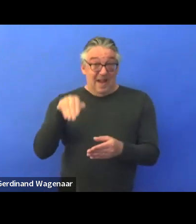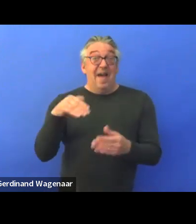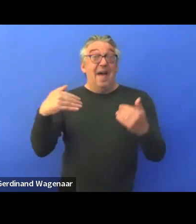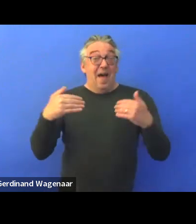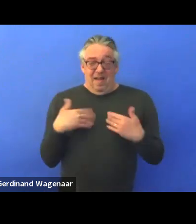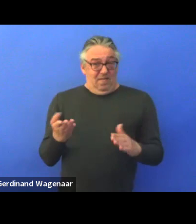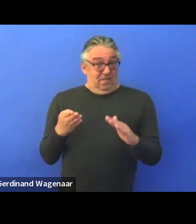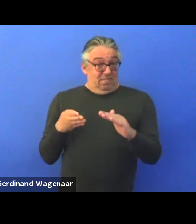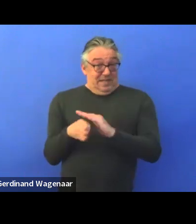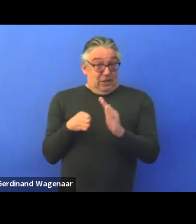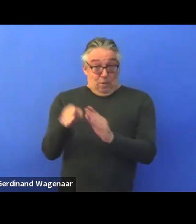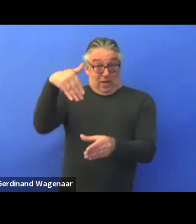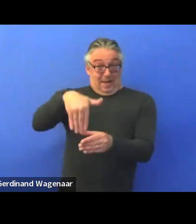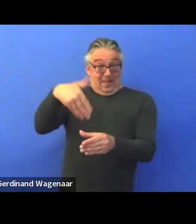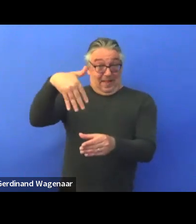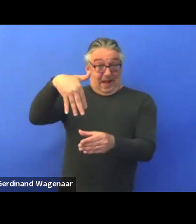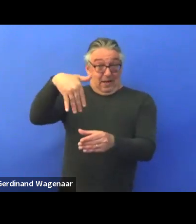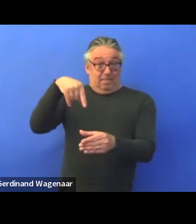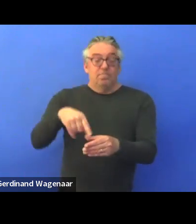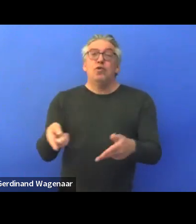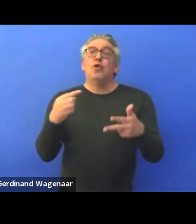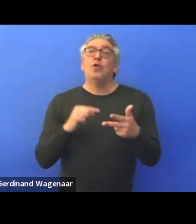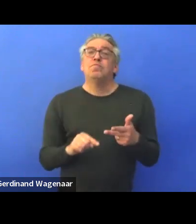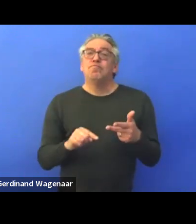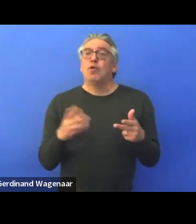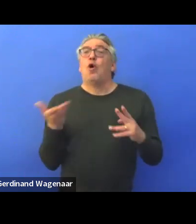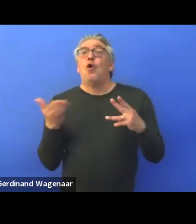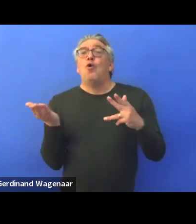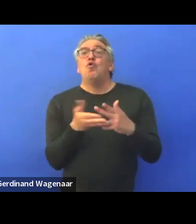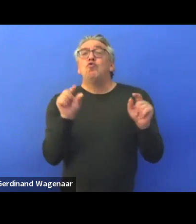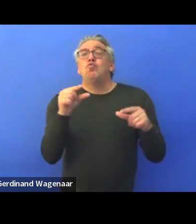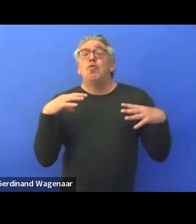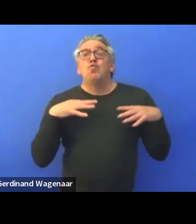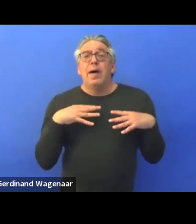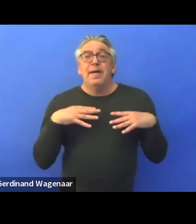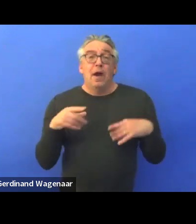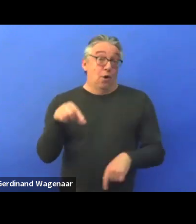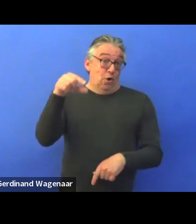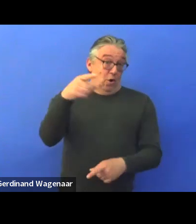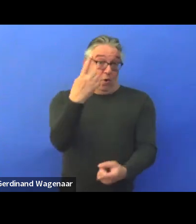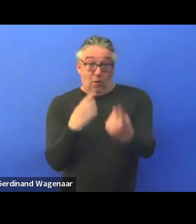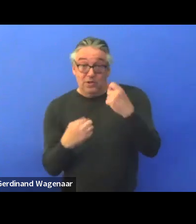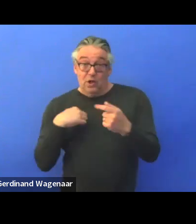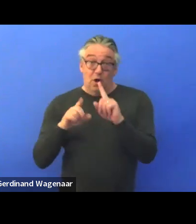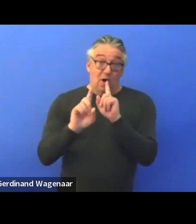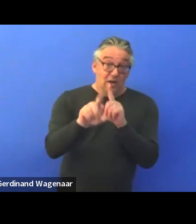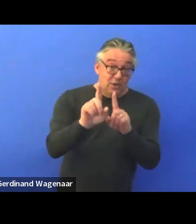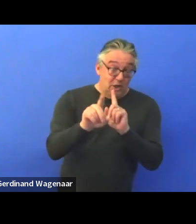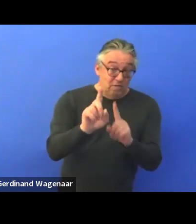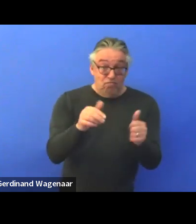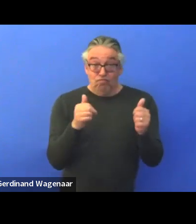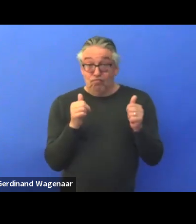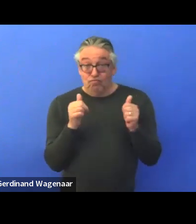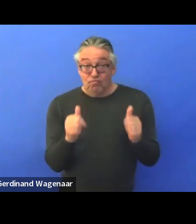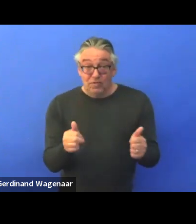accessibility. We'll pause at that point for questions and answers, and we'll spend as much time as we can